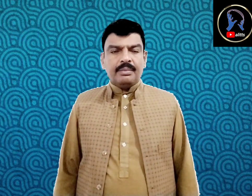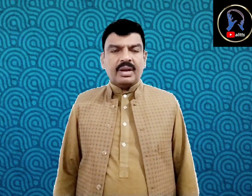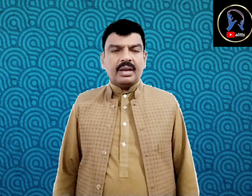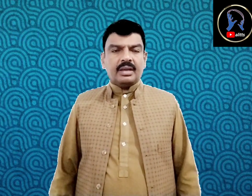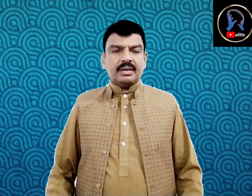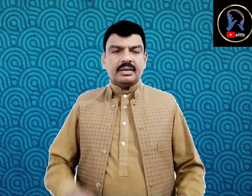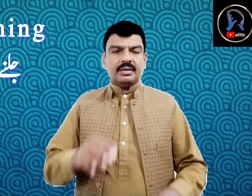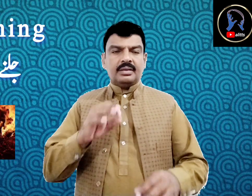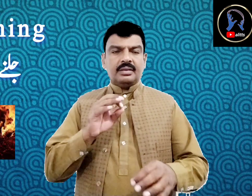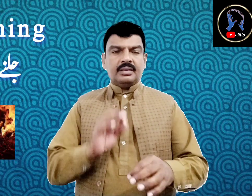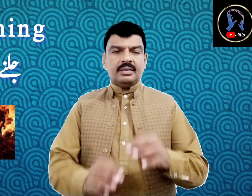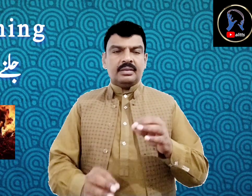burning।